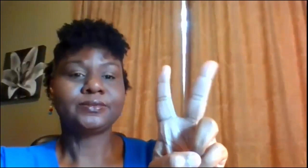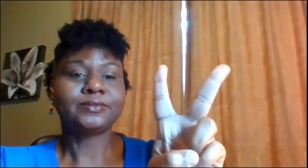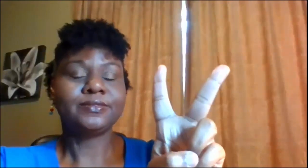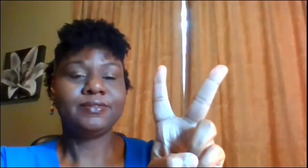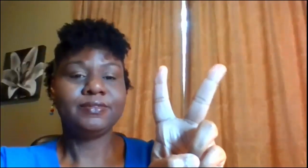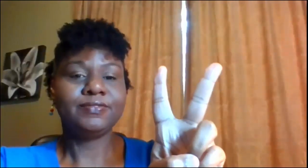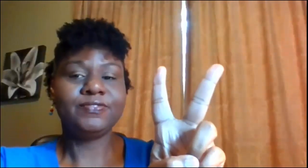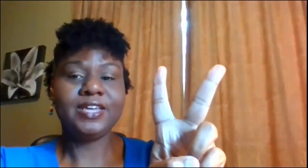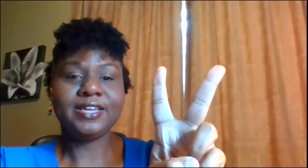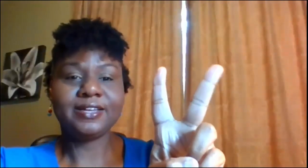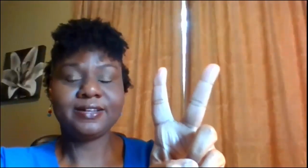V